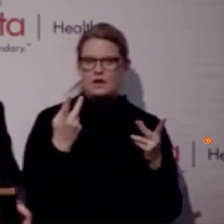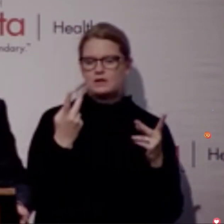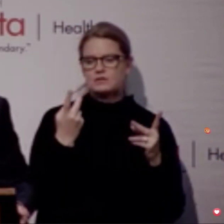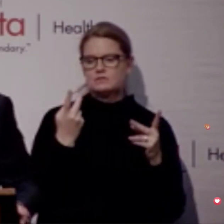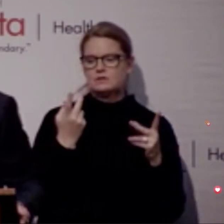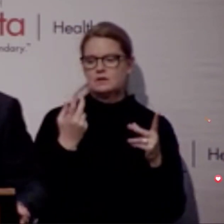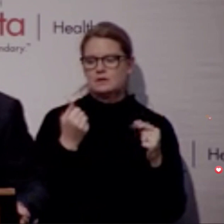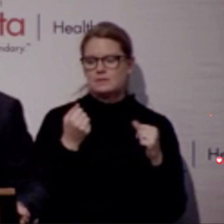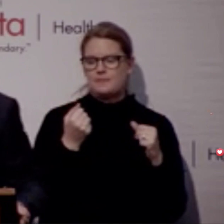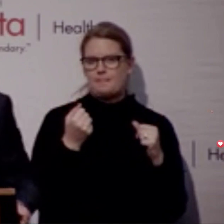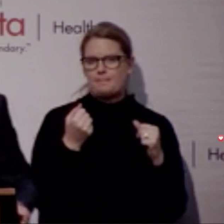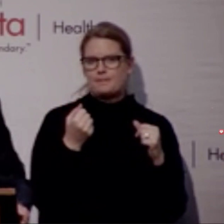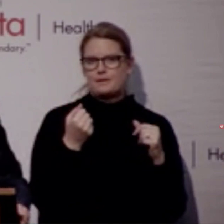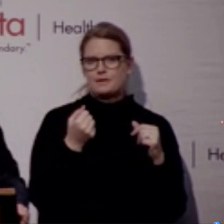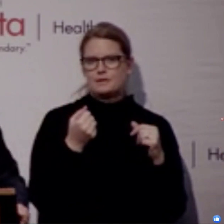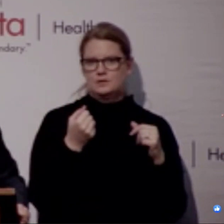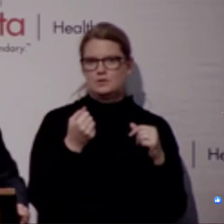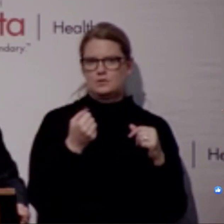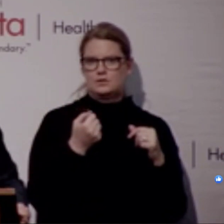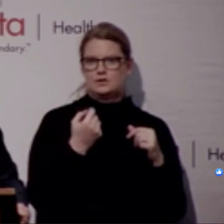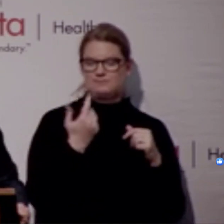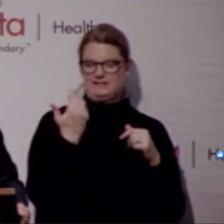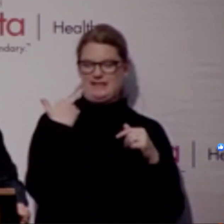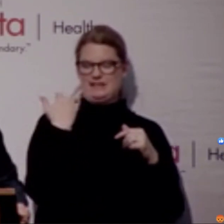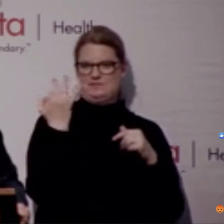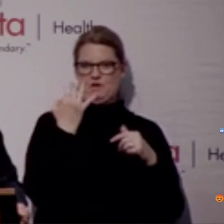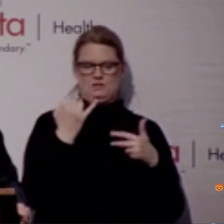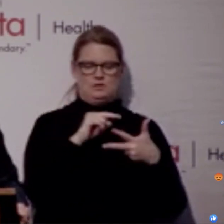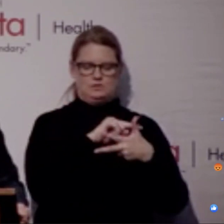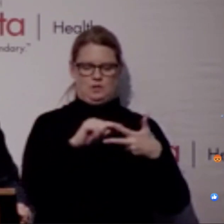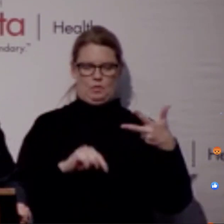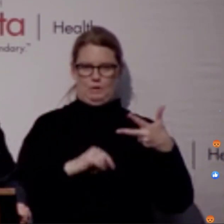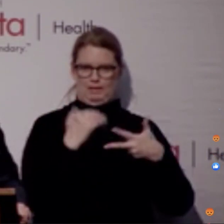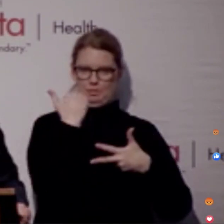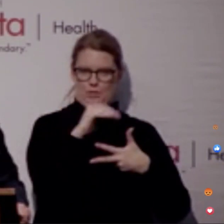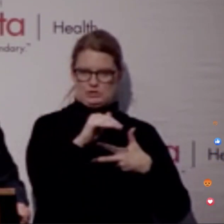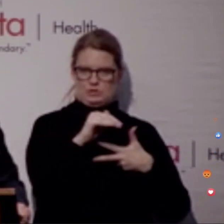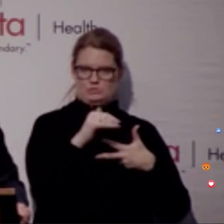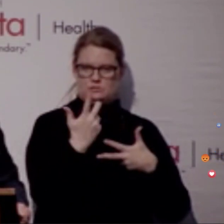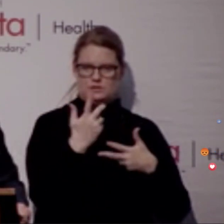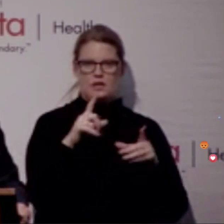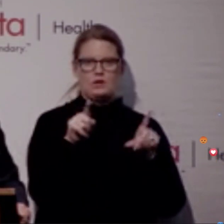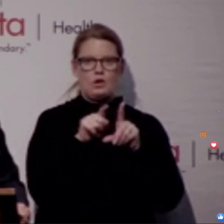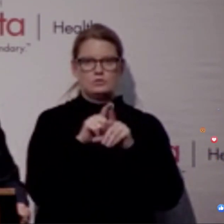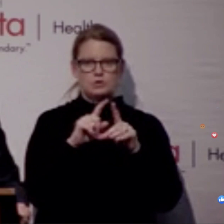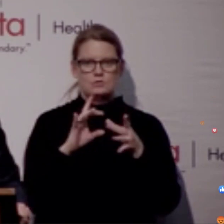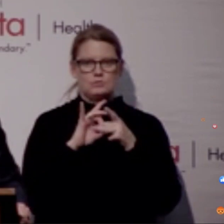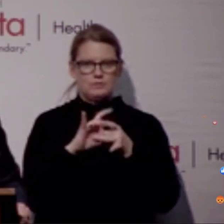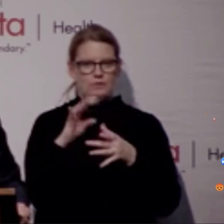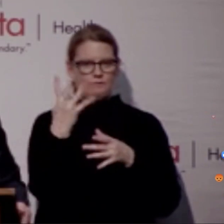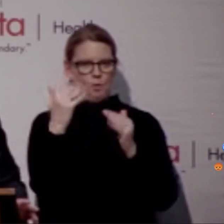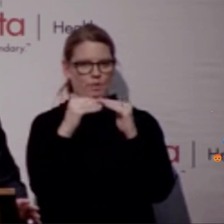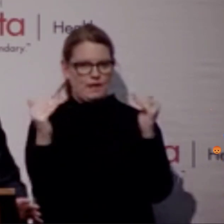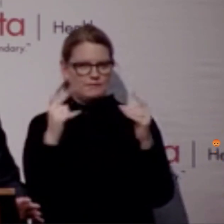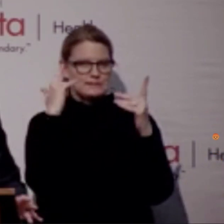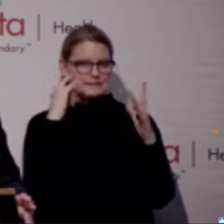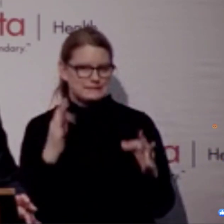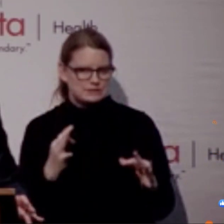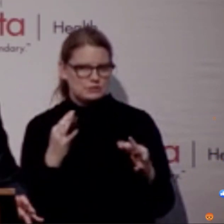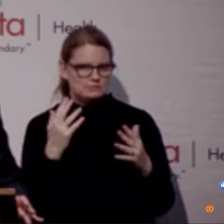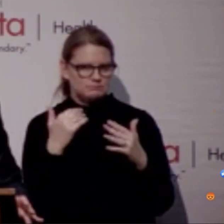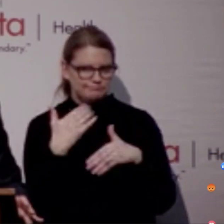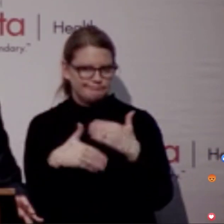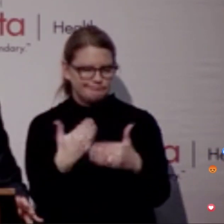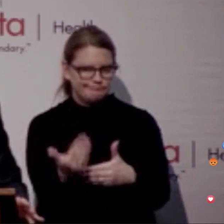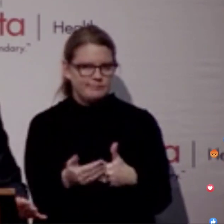on the three thresholds that we announced or where we might be relative to the four levels for decision making. The second thing that we know